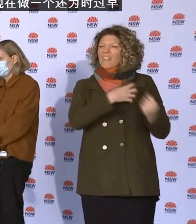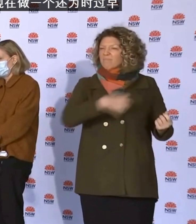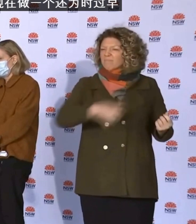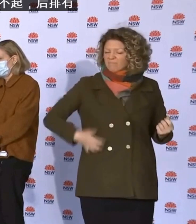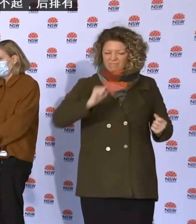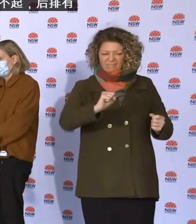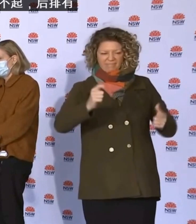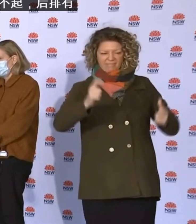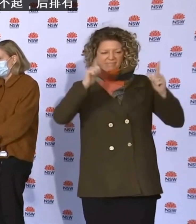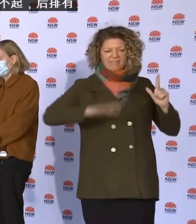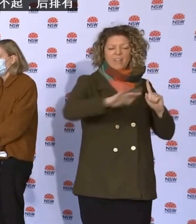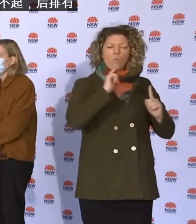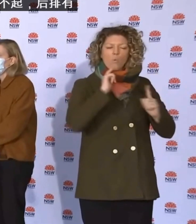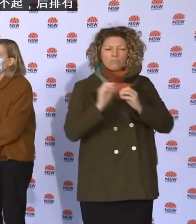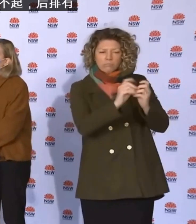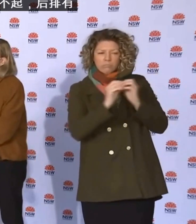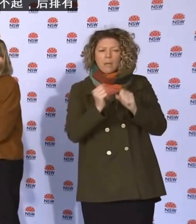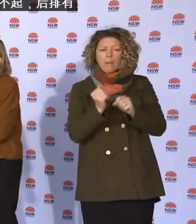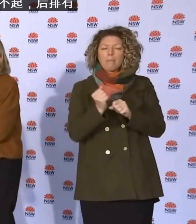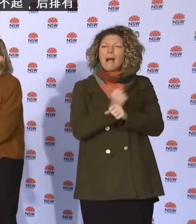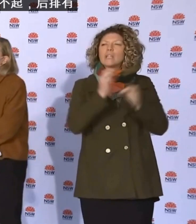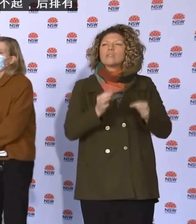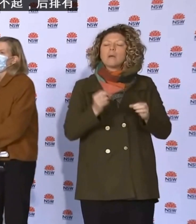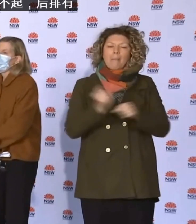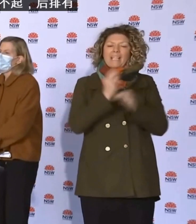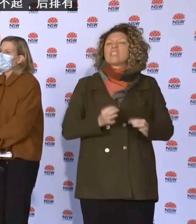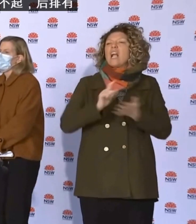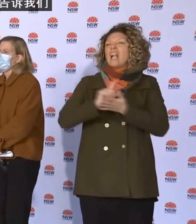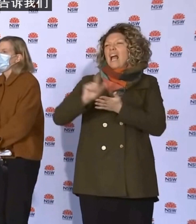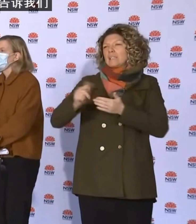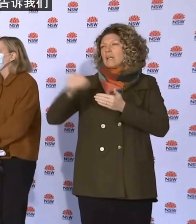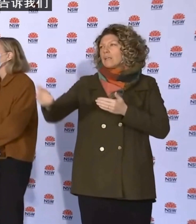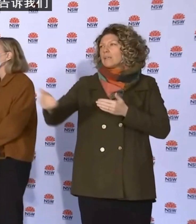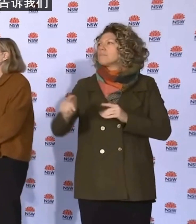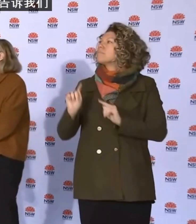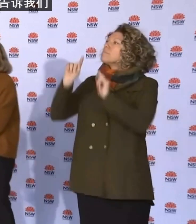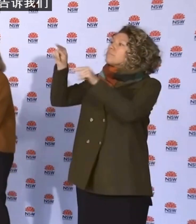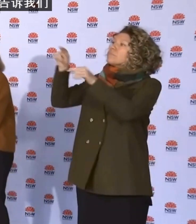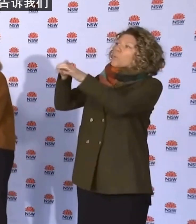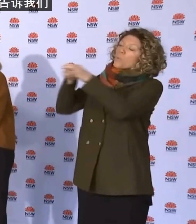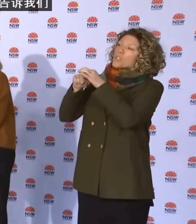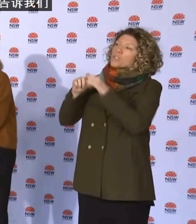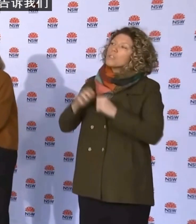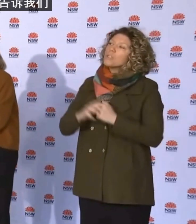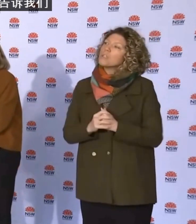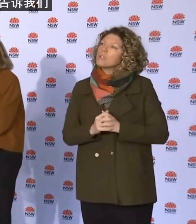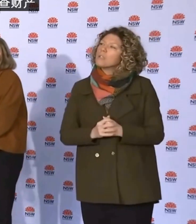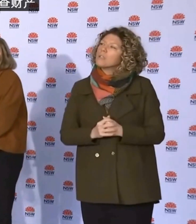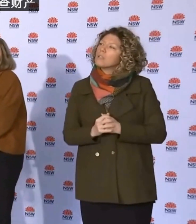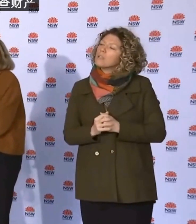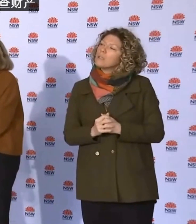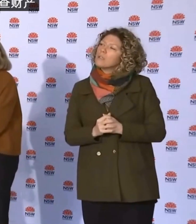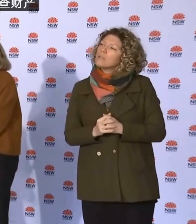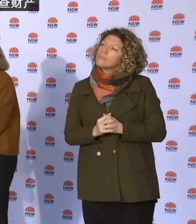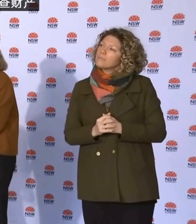bit too early to make a call on that yet. Real estate agents. Sorry, the back row hasn't had a chance. Yep. The tenants union's telling us that